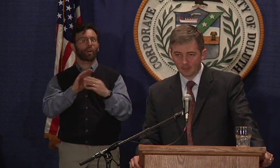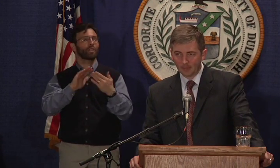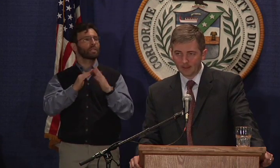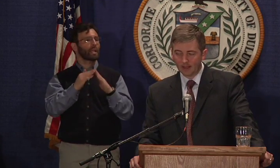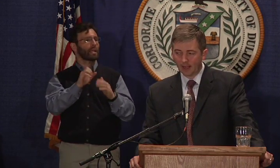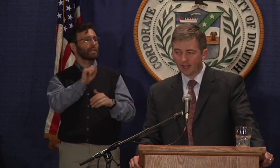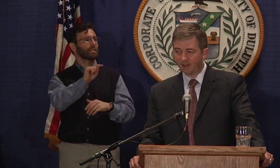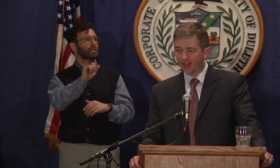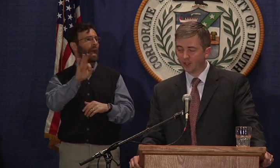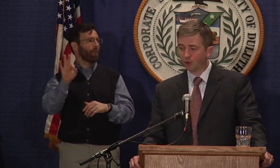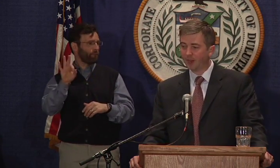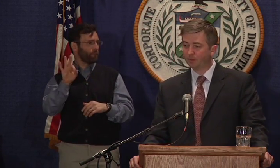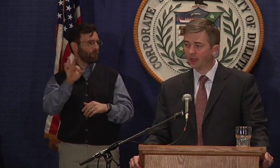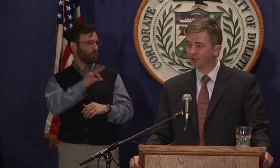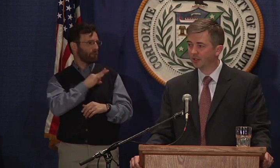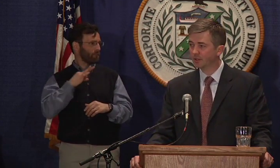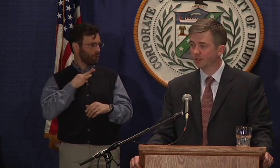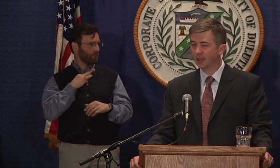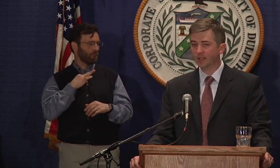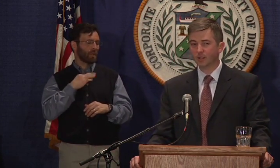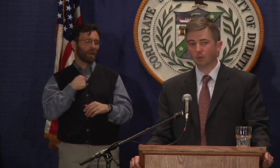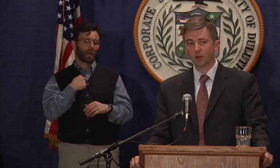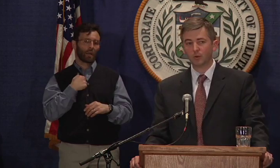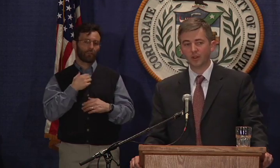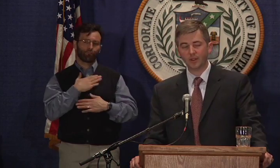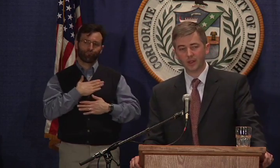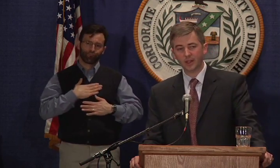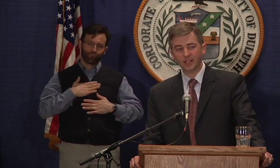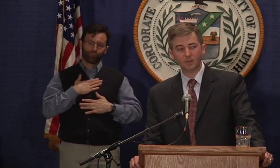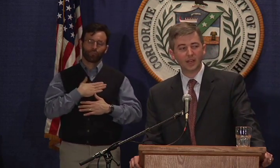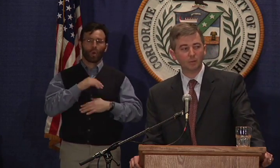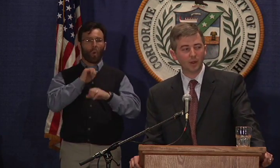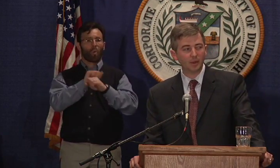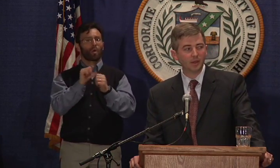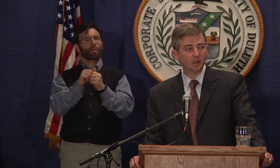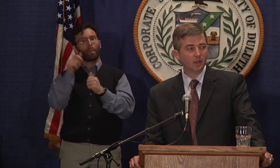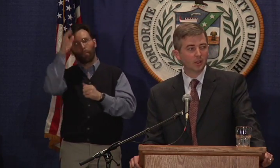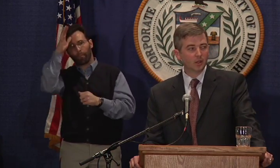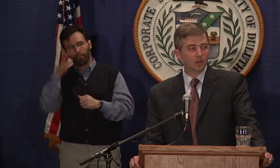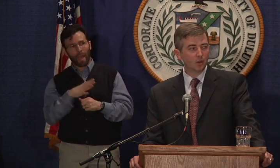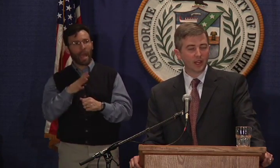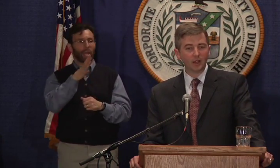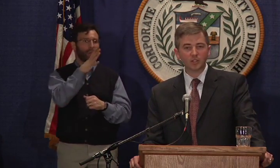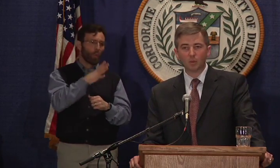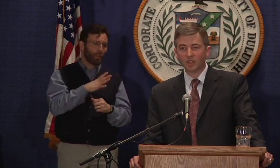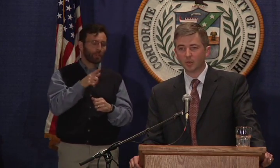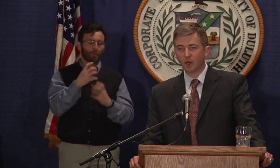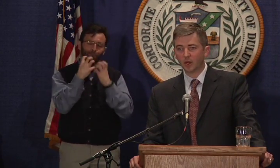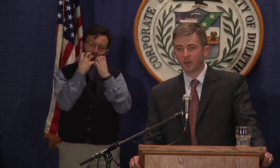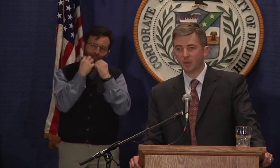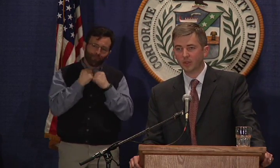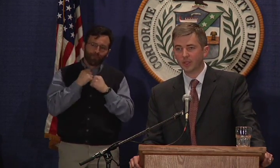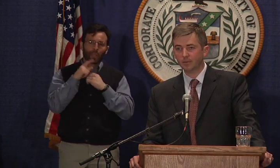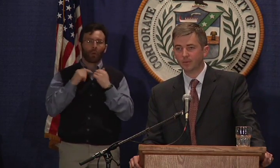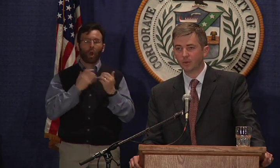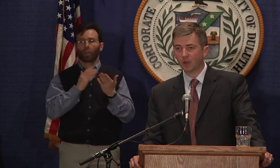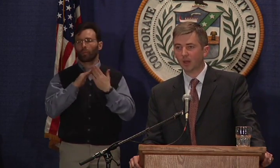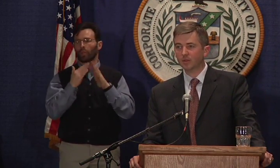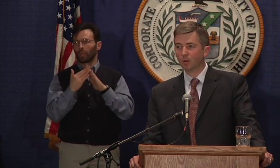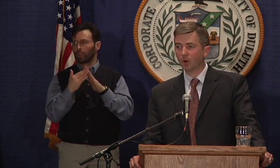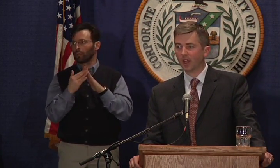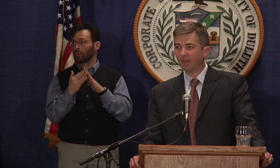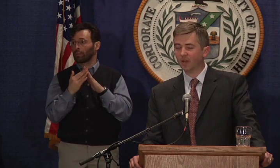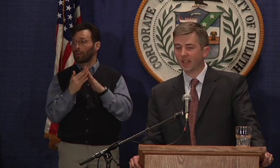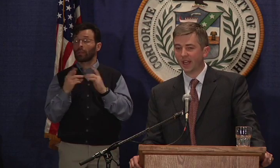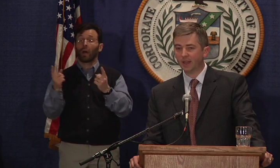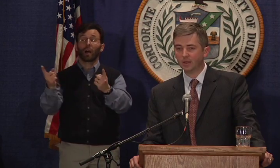staff. I have had the great pleasure to work with these men and women who care so much about our community, who come